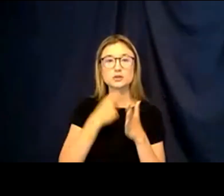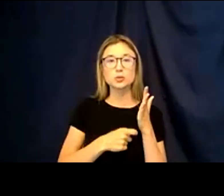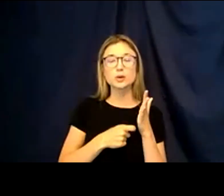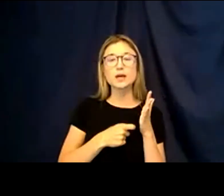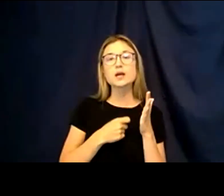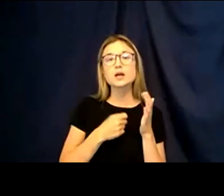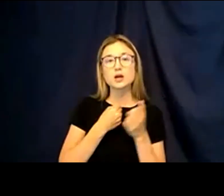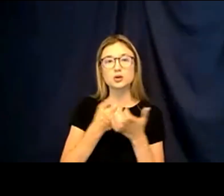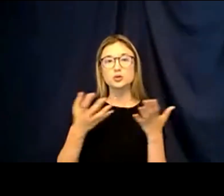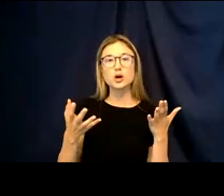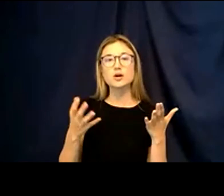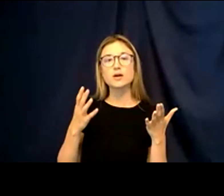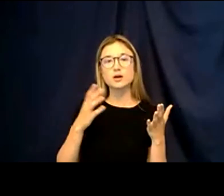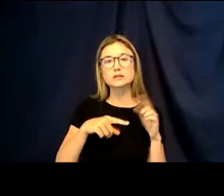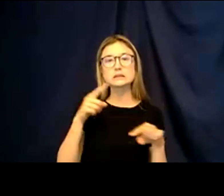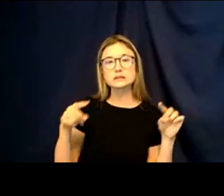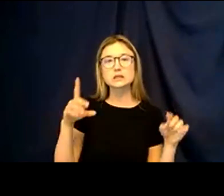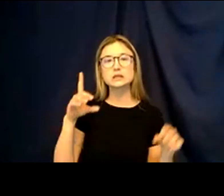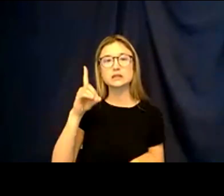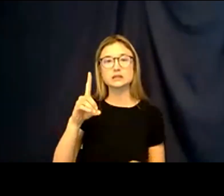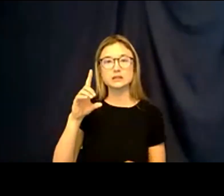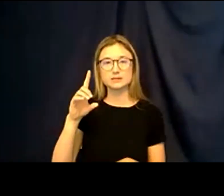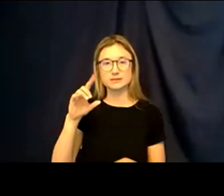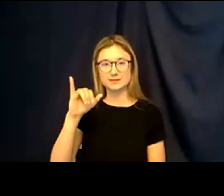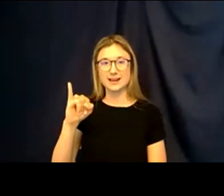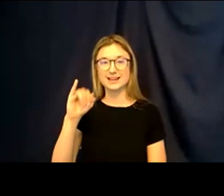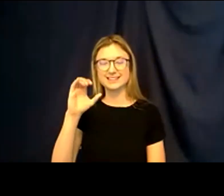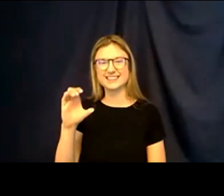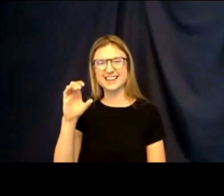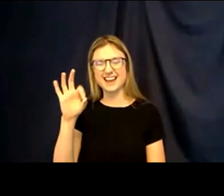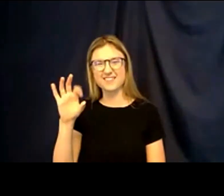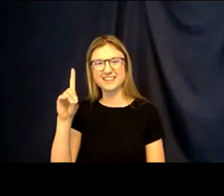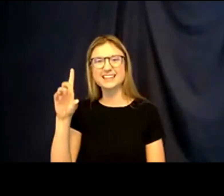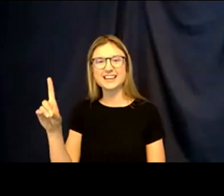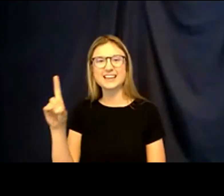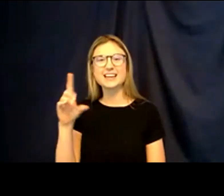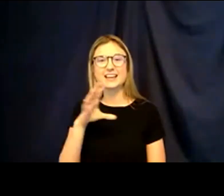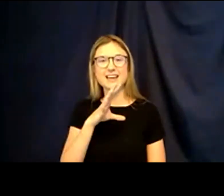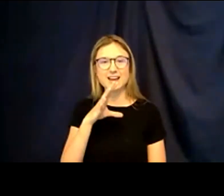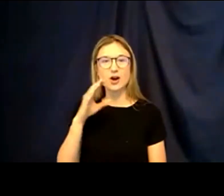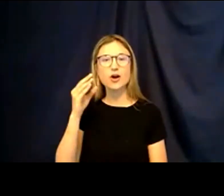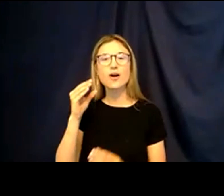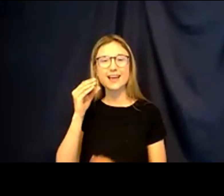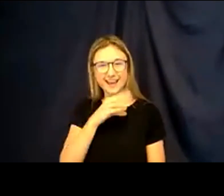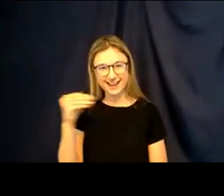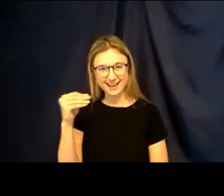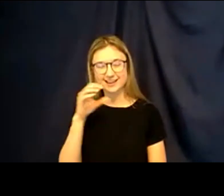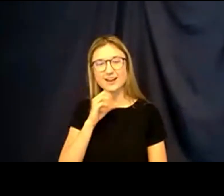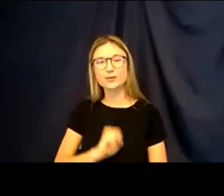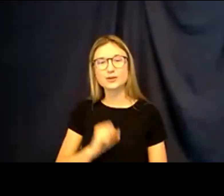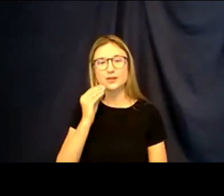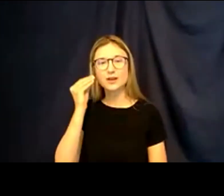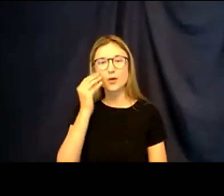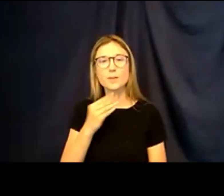DDHCBS or home and community based and ICFDD service systems and elderly home and community based